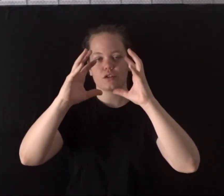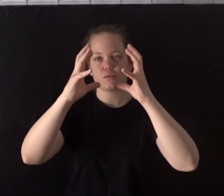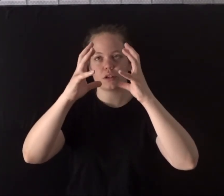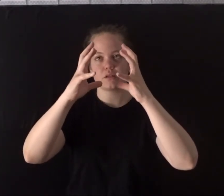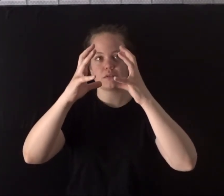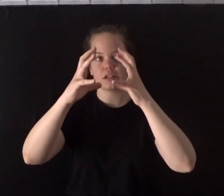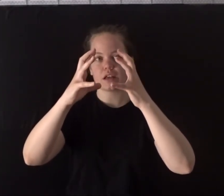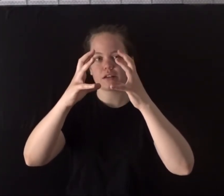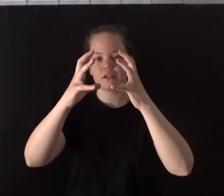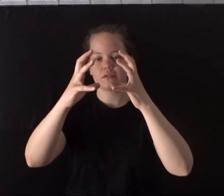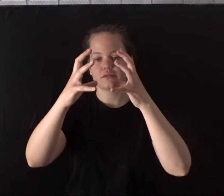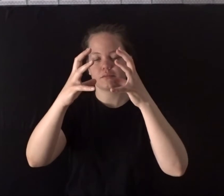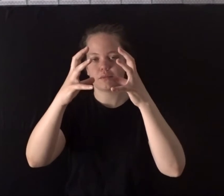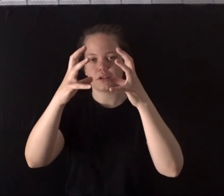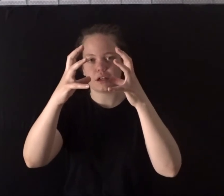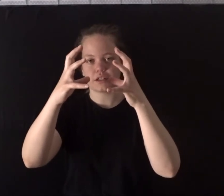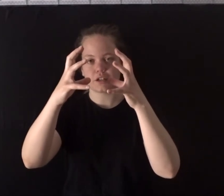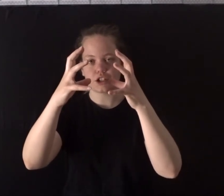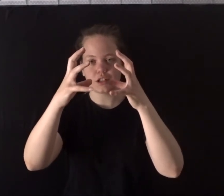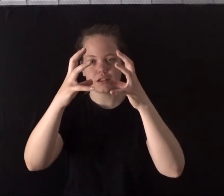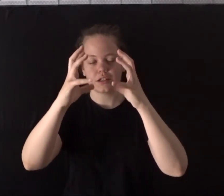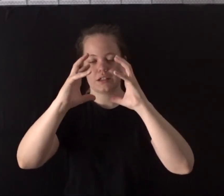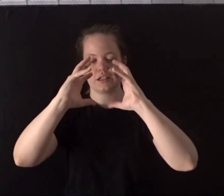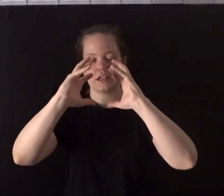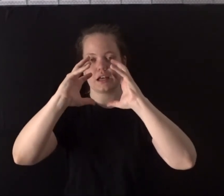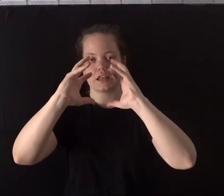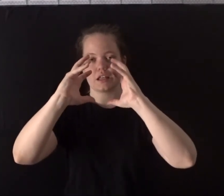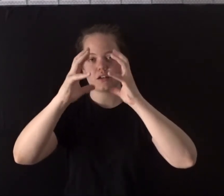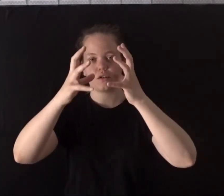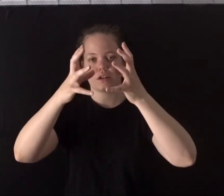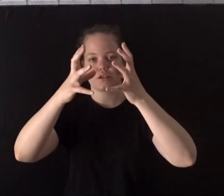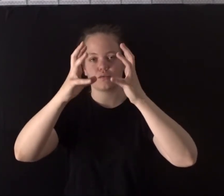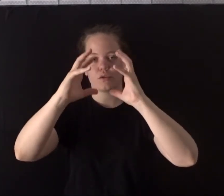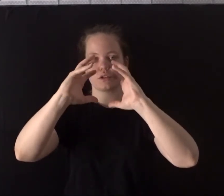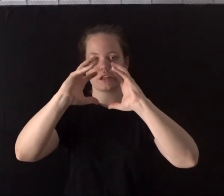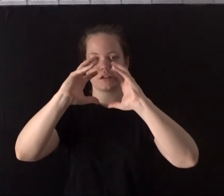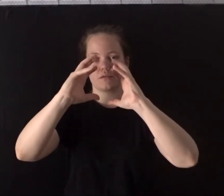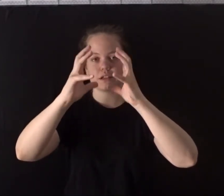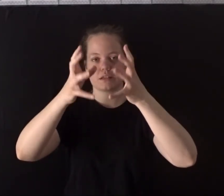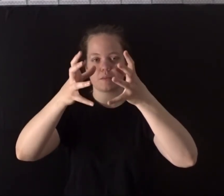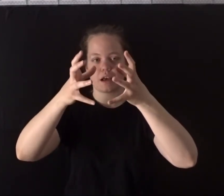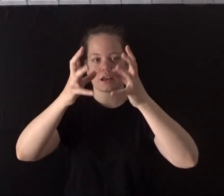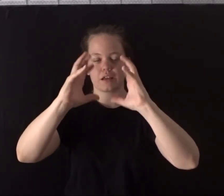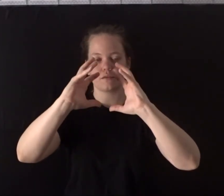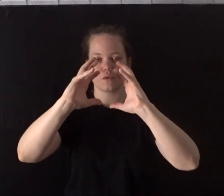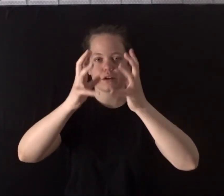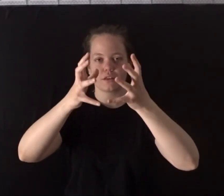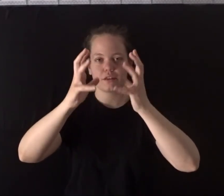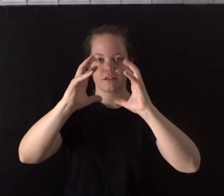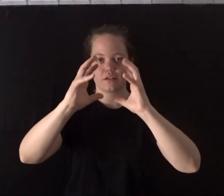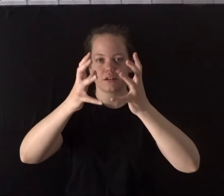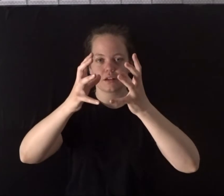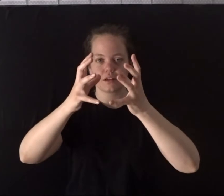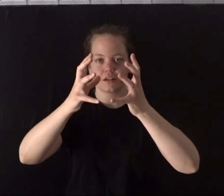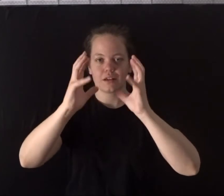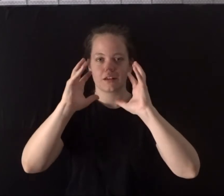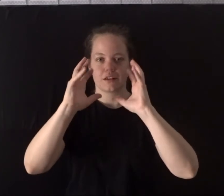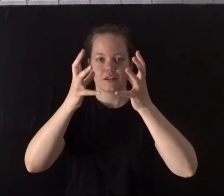bring them together but not touching, and then you're going to rotate your wrists back and forth.